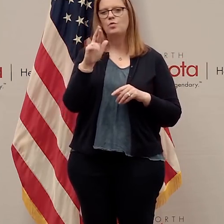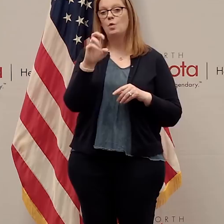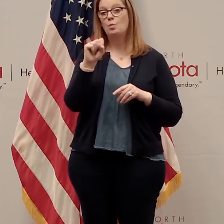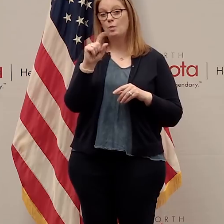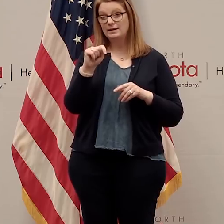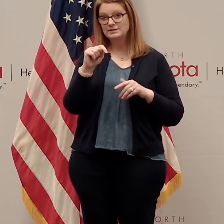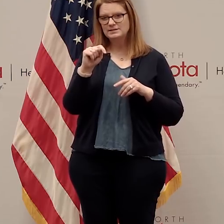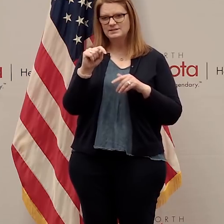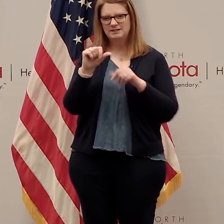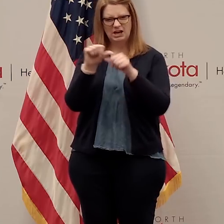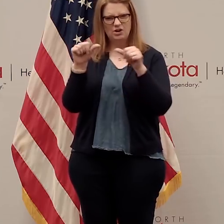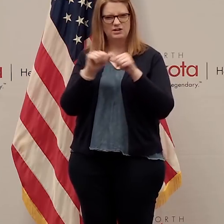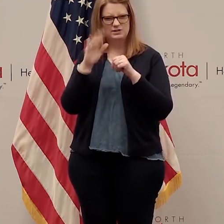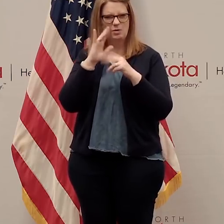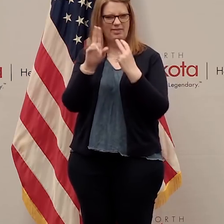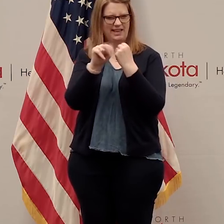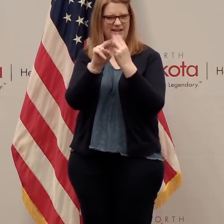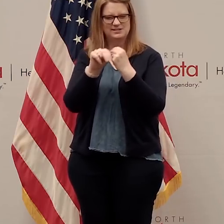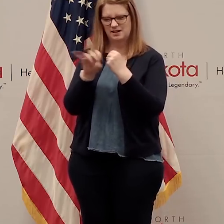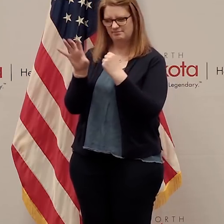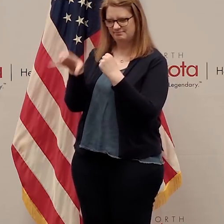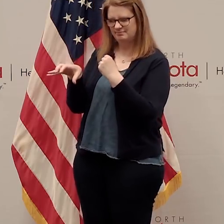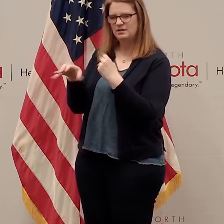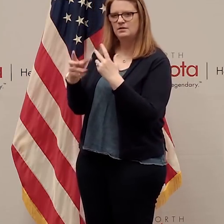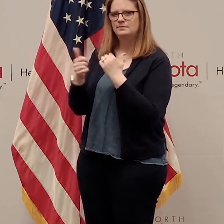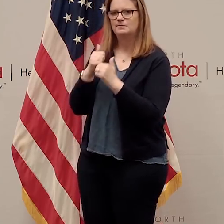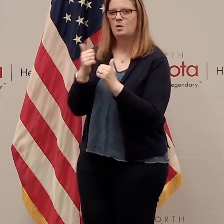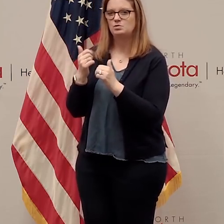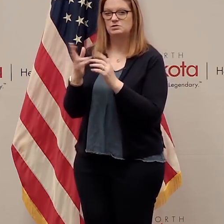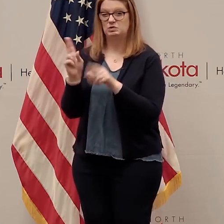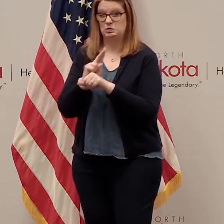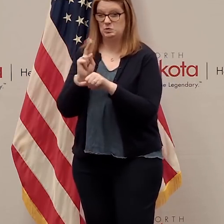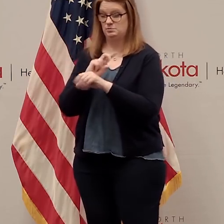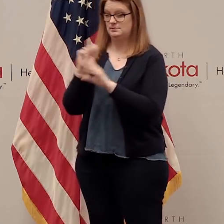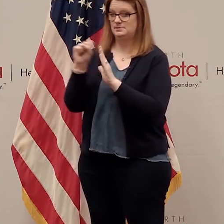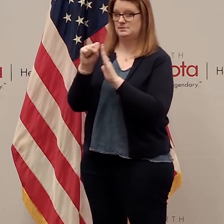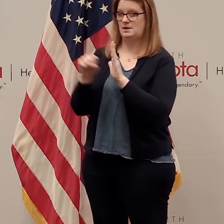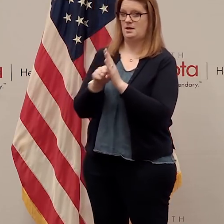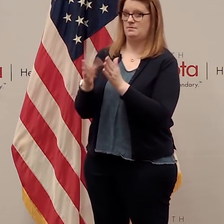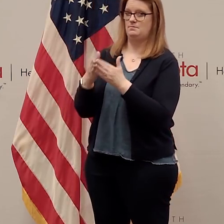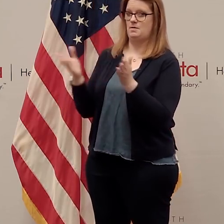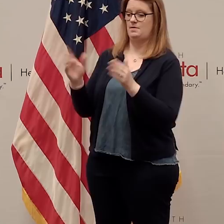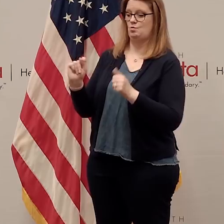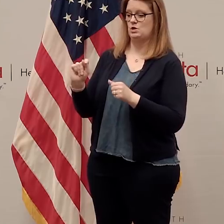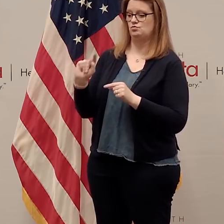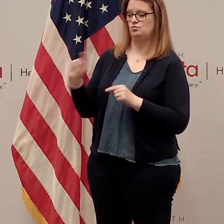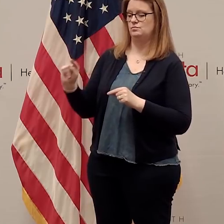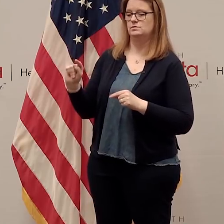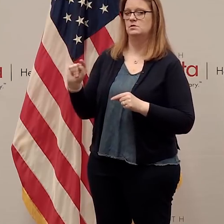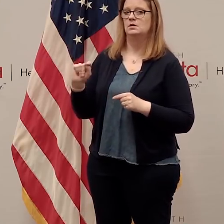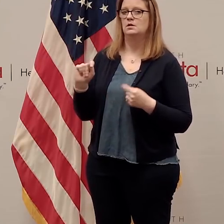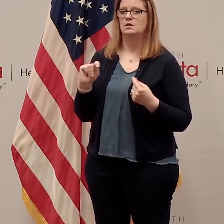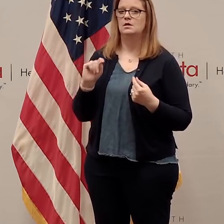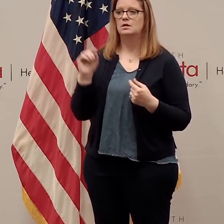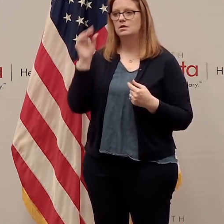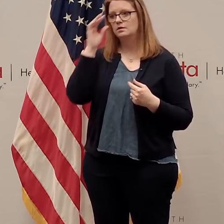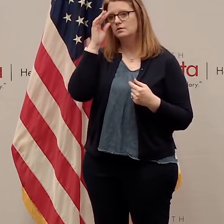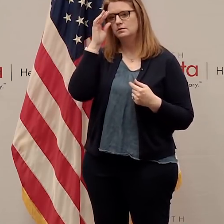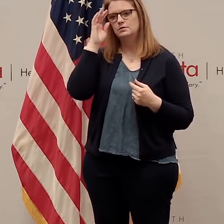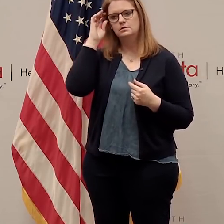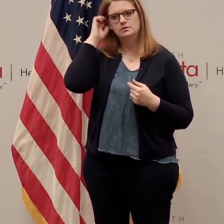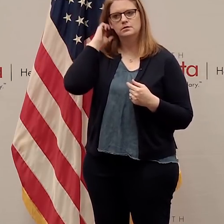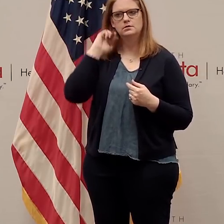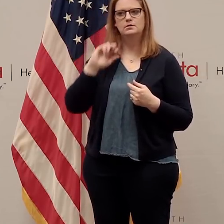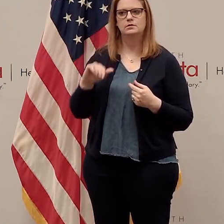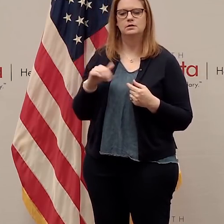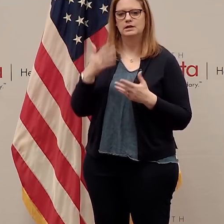the DOT, which again are probably the most used state public restrooms that come to mind. But I think